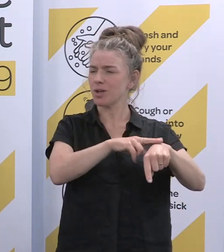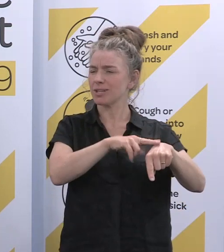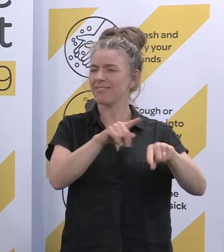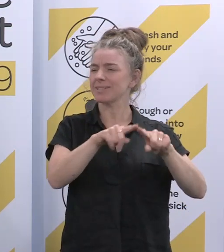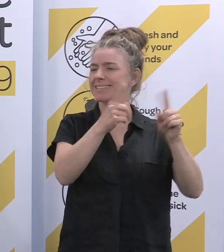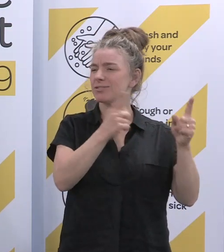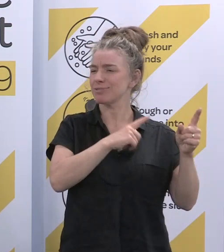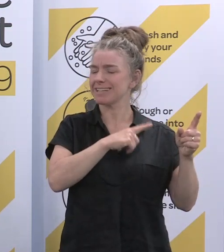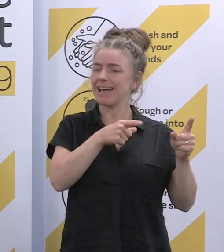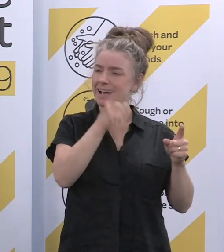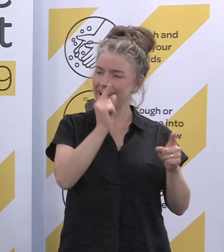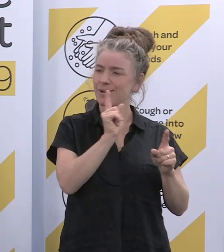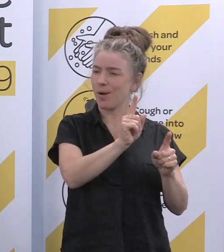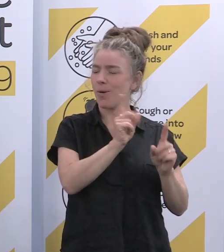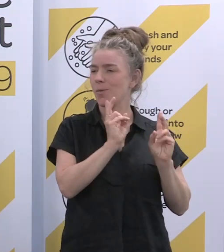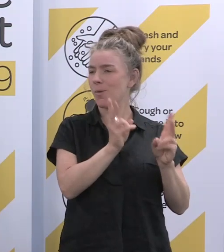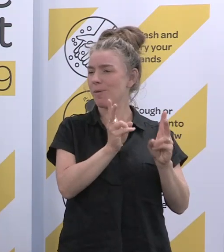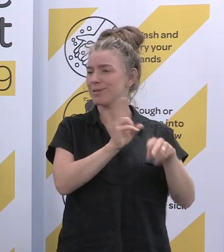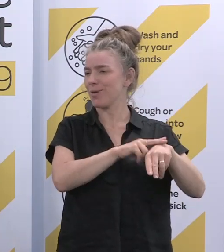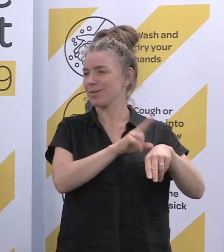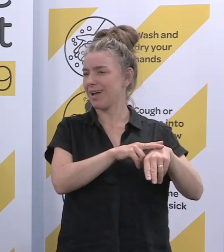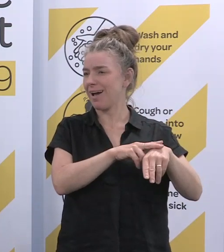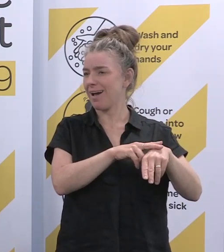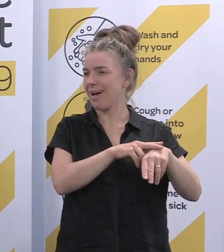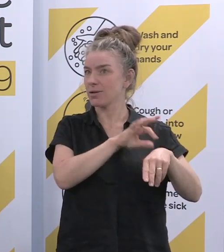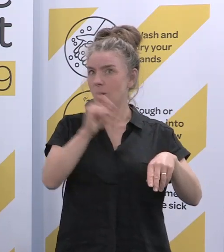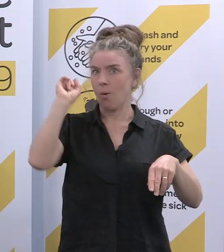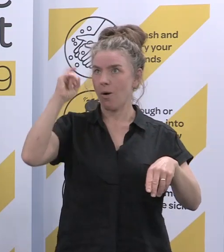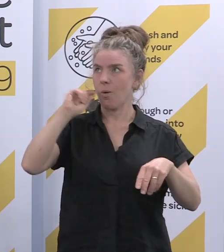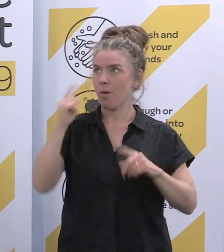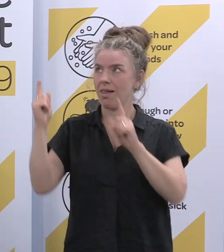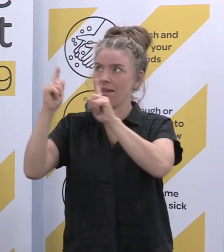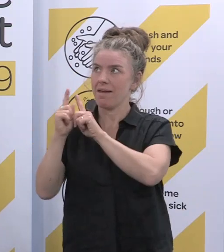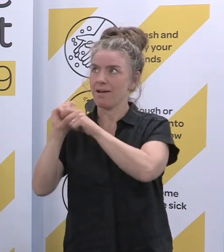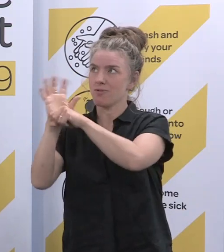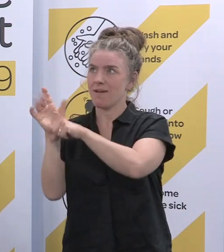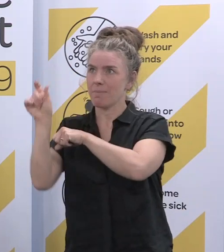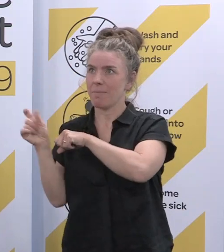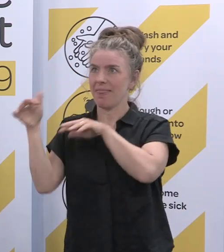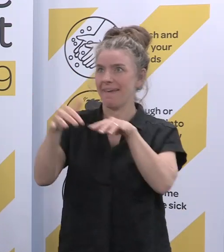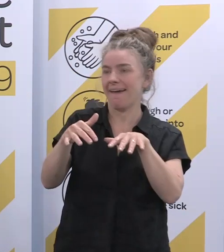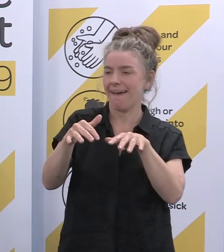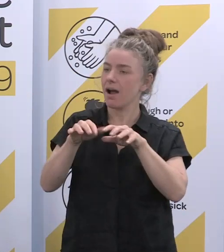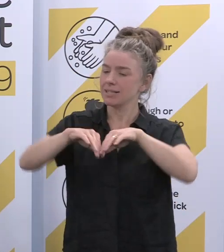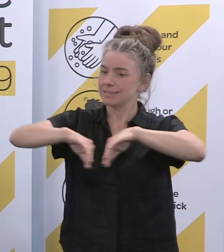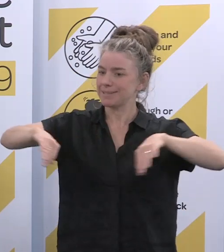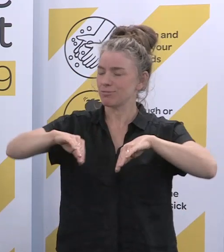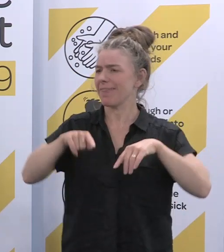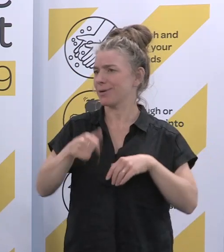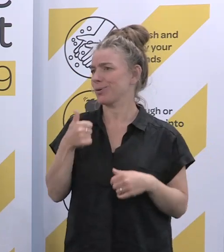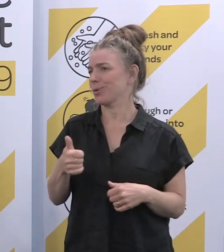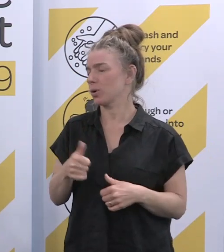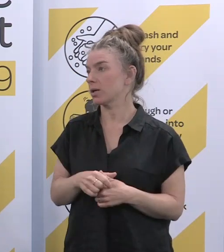have it are able to be seen at general practices without the concern of any cross-infection. So in other